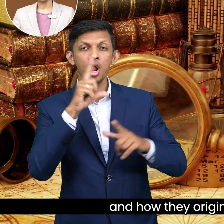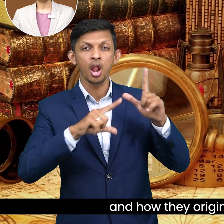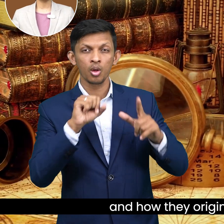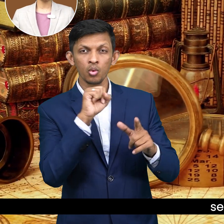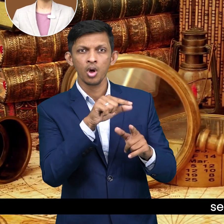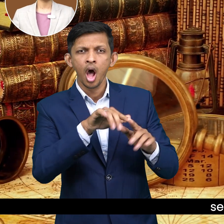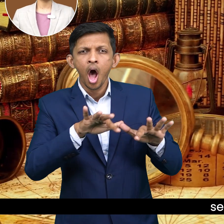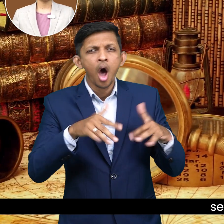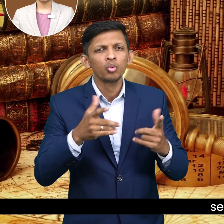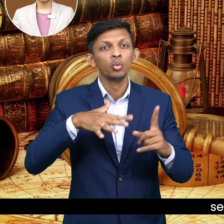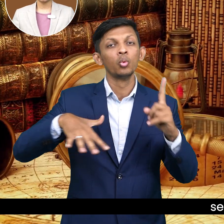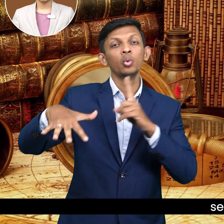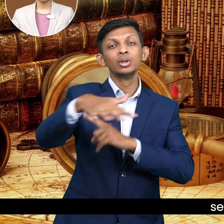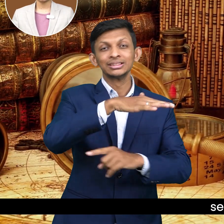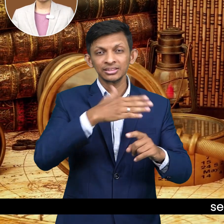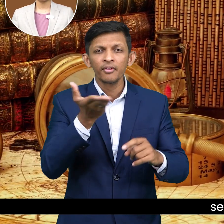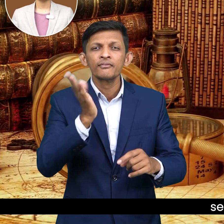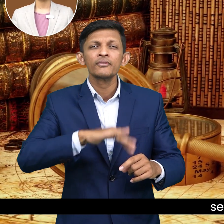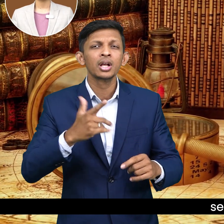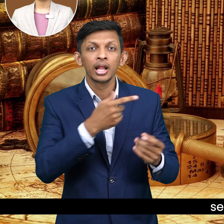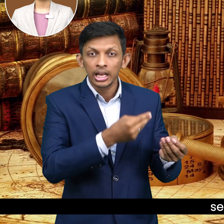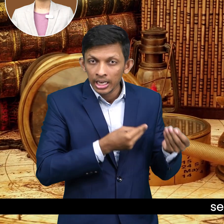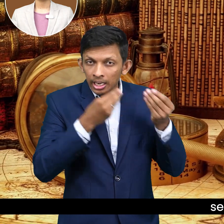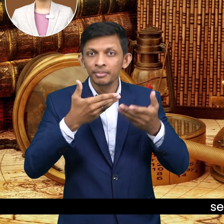the previous sessions.